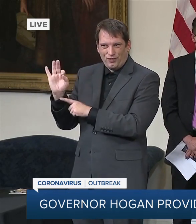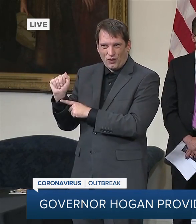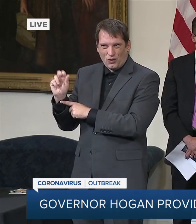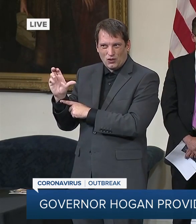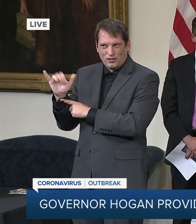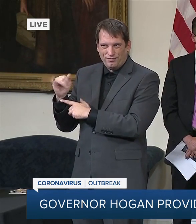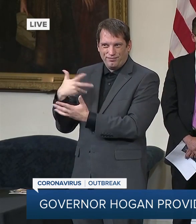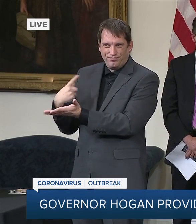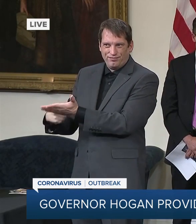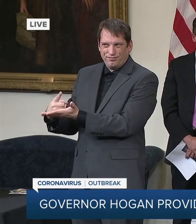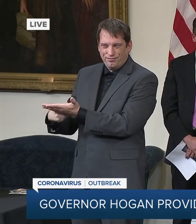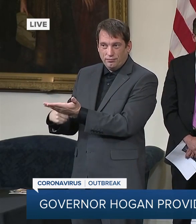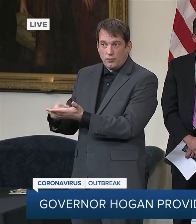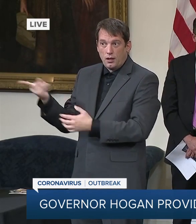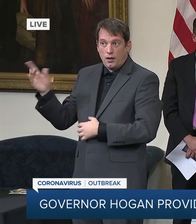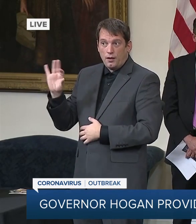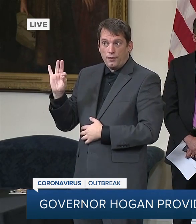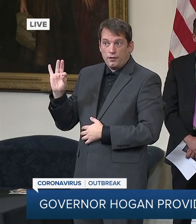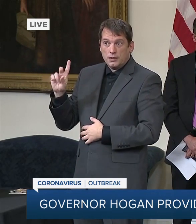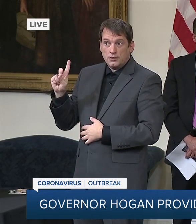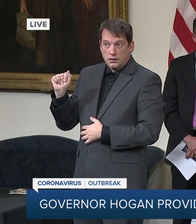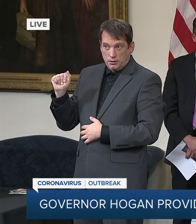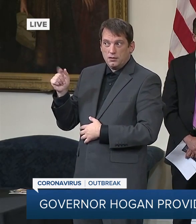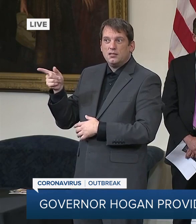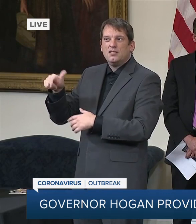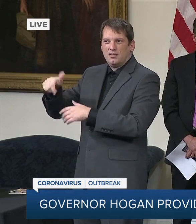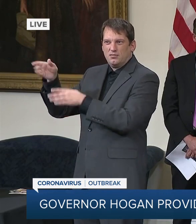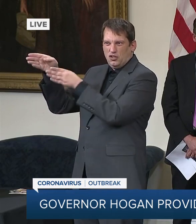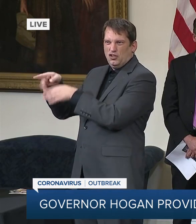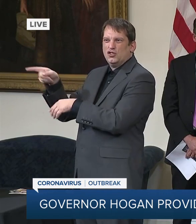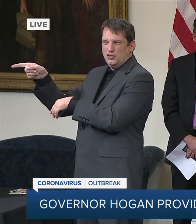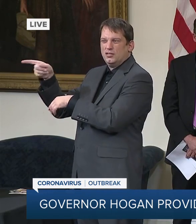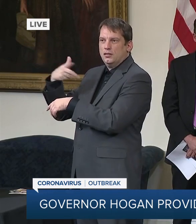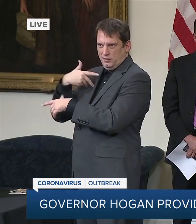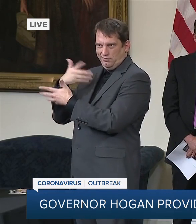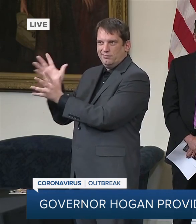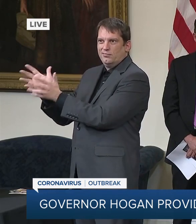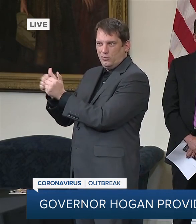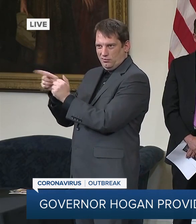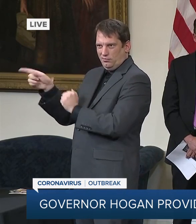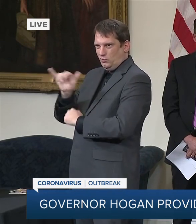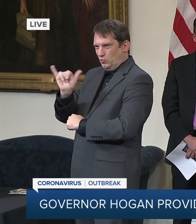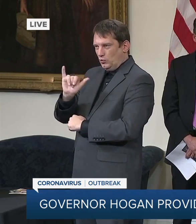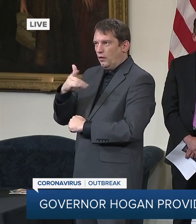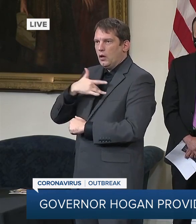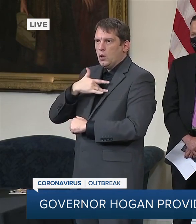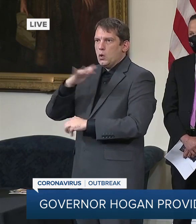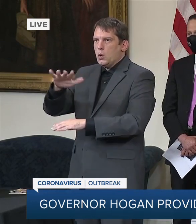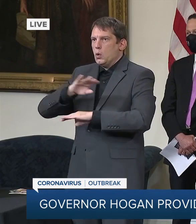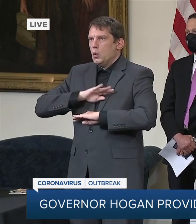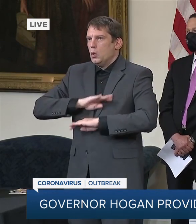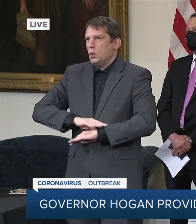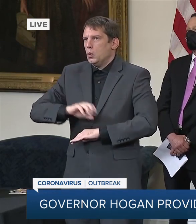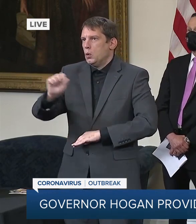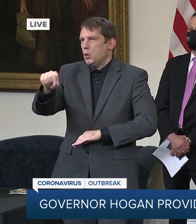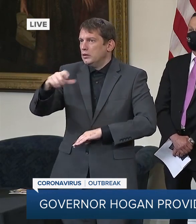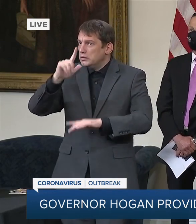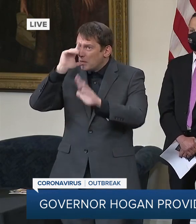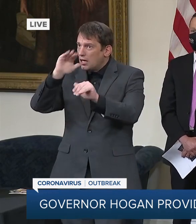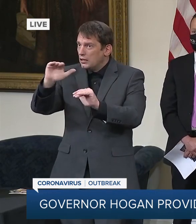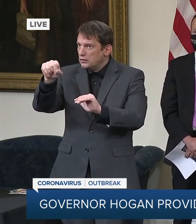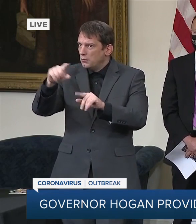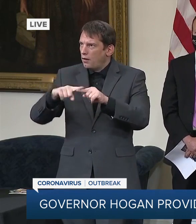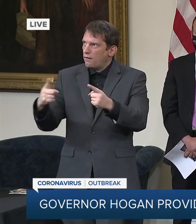FDA commissioner, a couple days ago, and it is a relief. I mean, we expected it, but it's always good to finally get a decision,